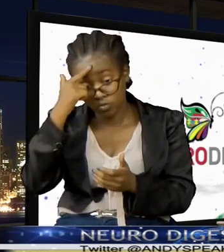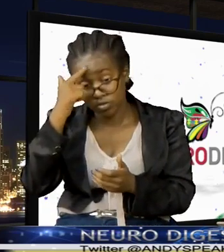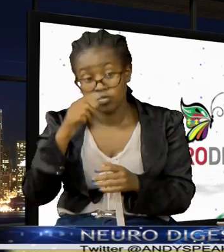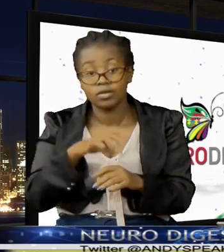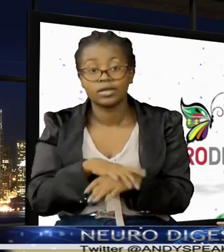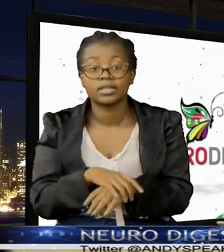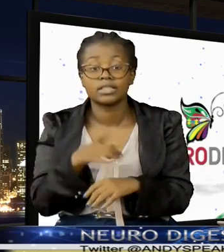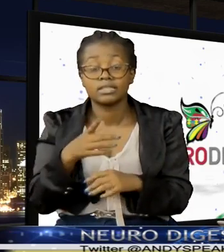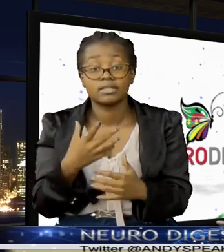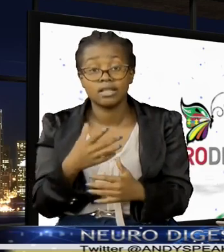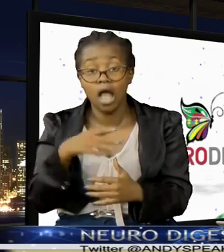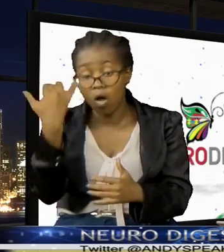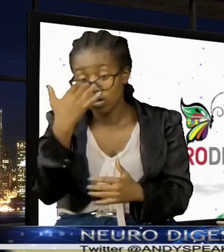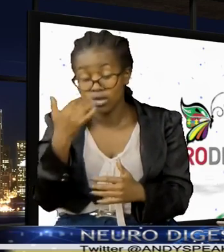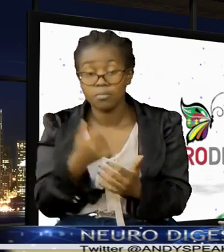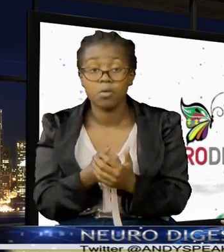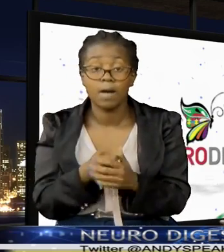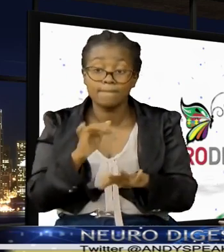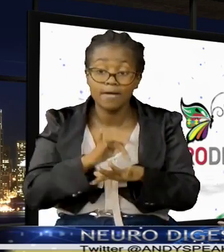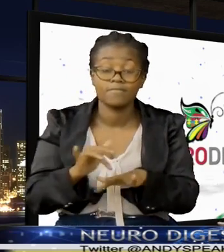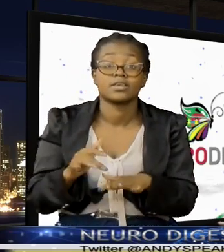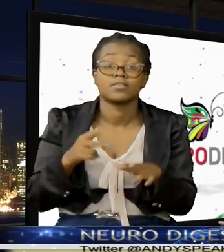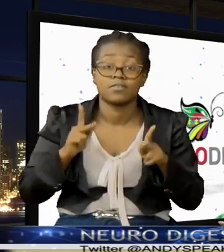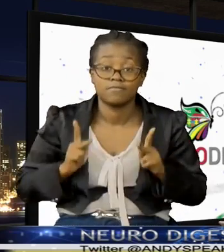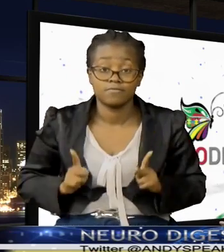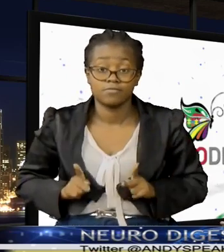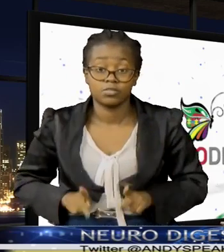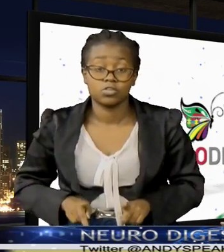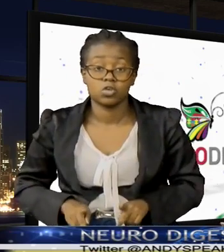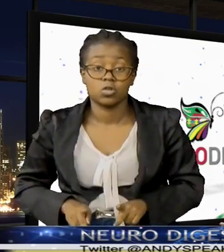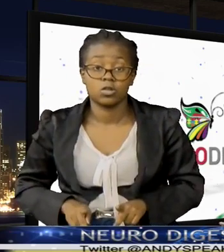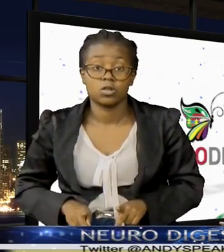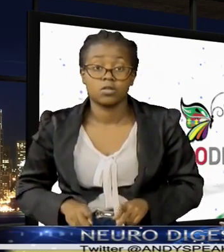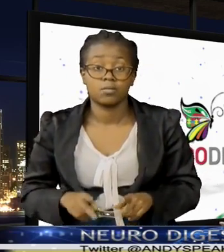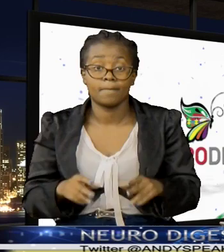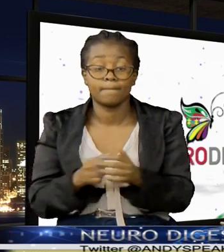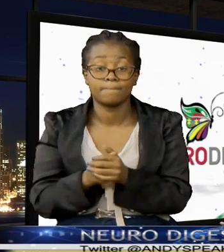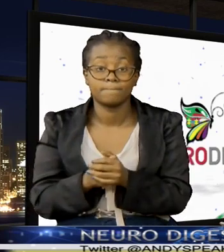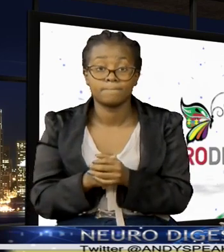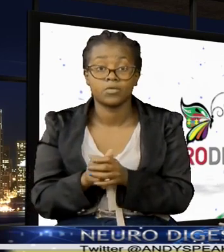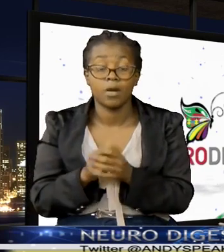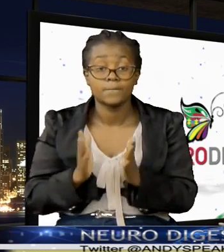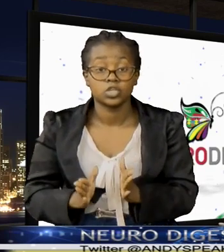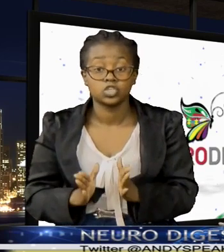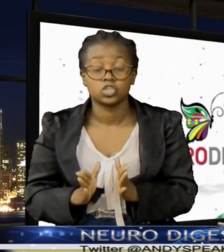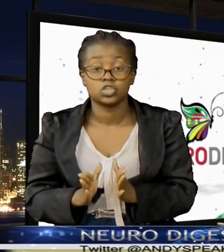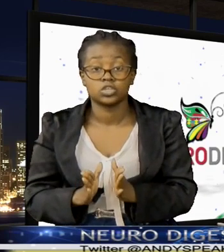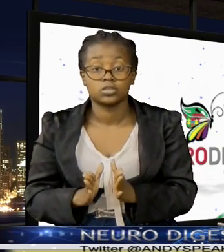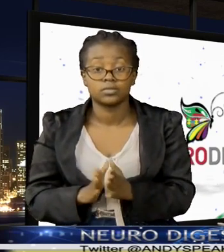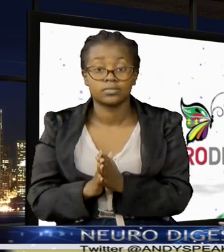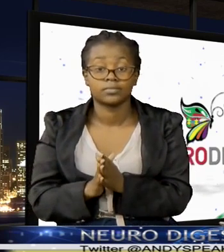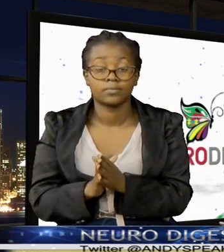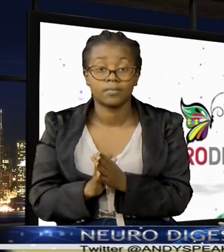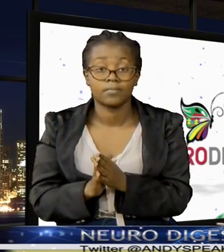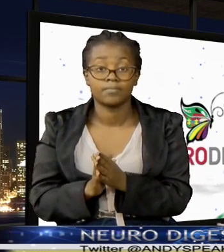you find that autism can sometimes affect our the physical function of a person when it is on the extreme